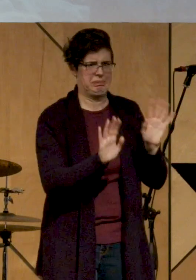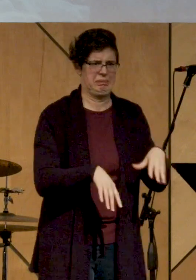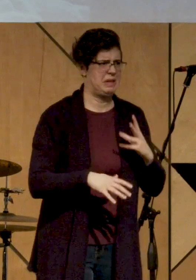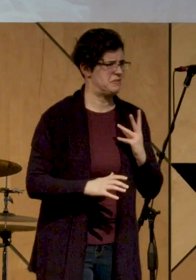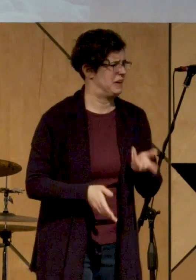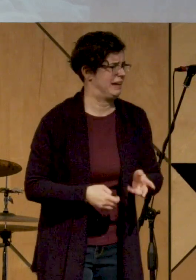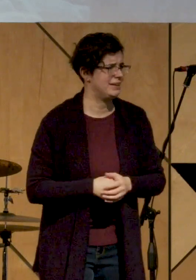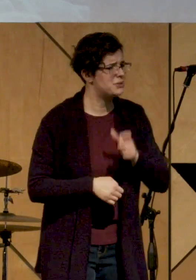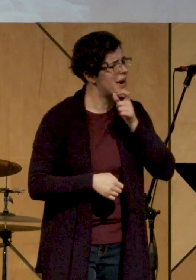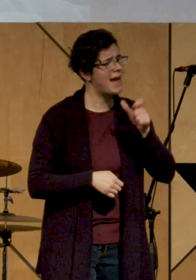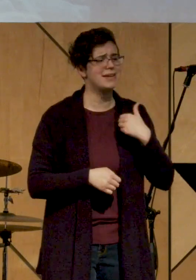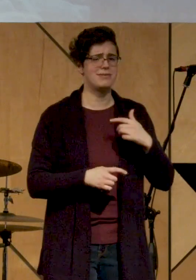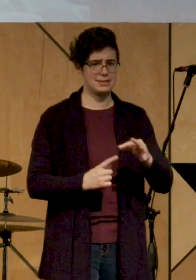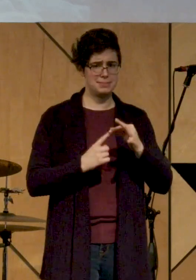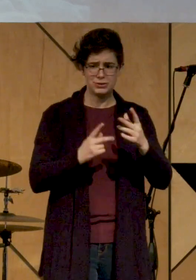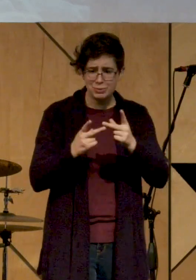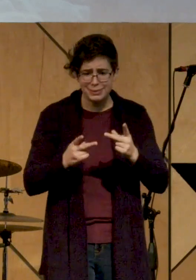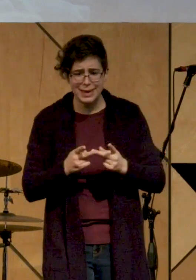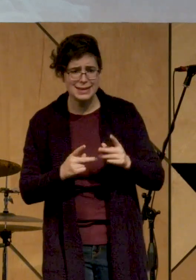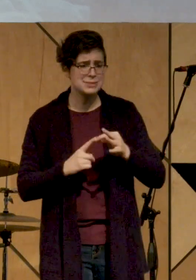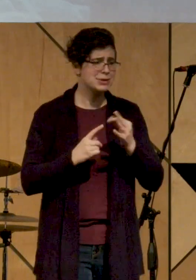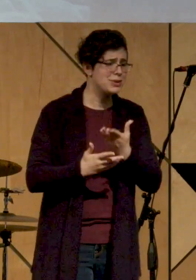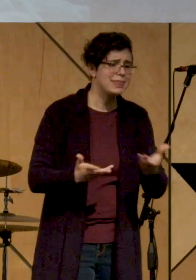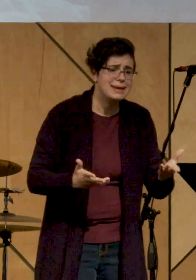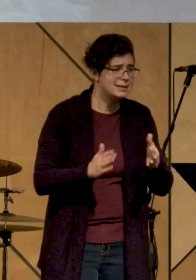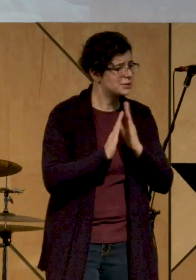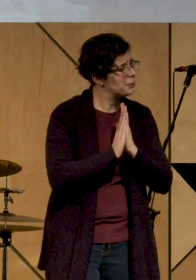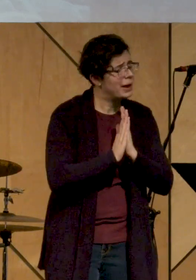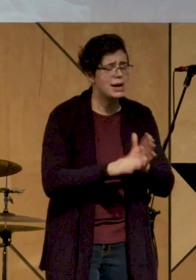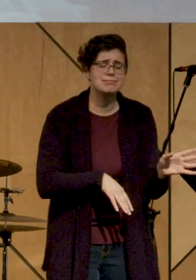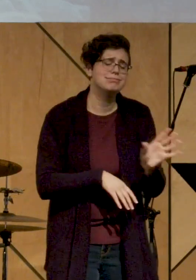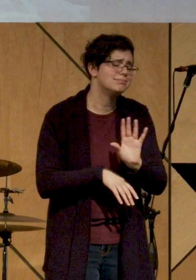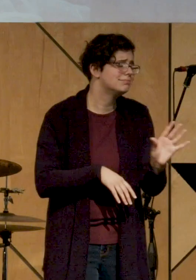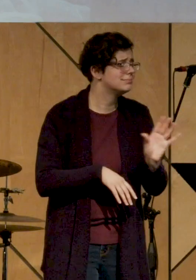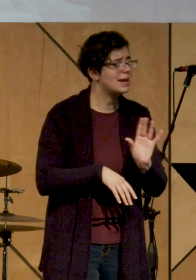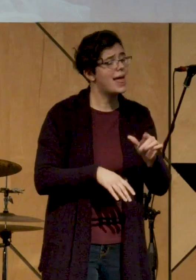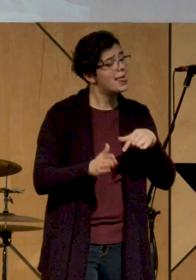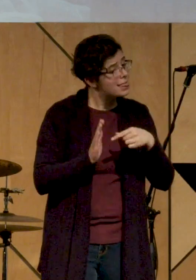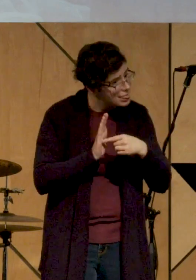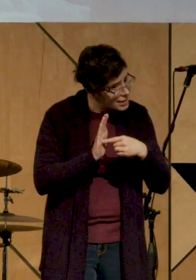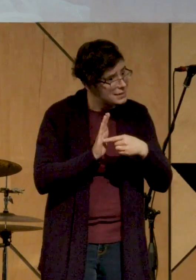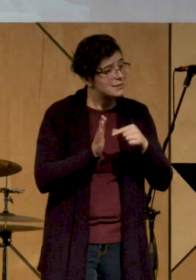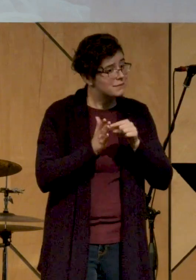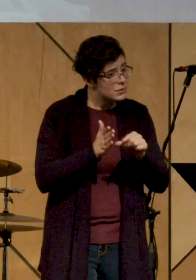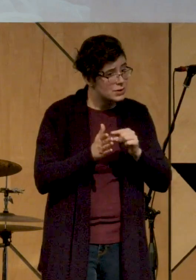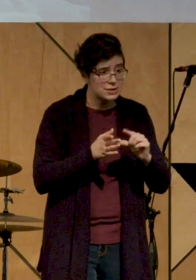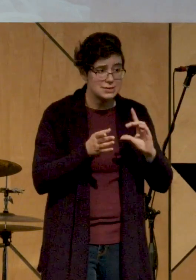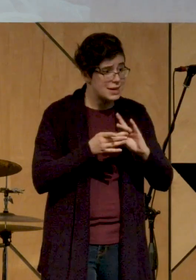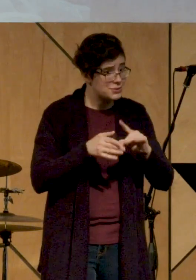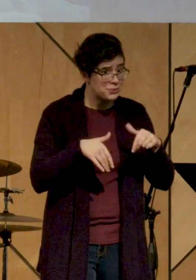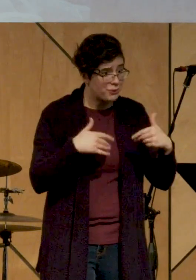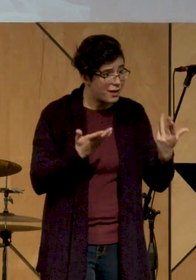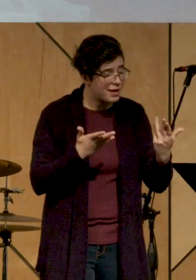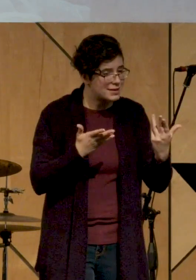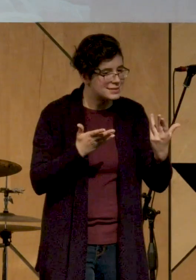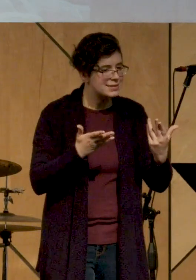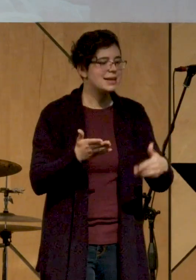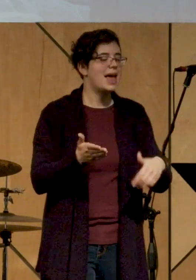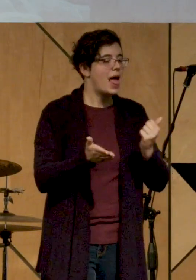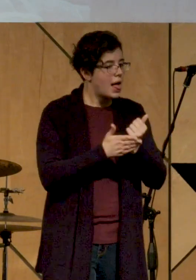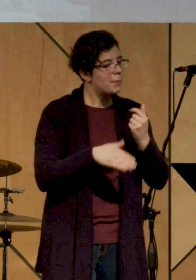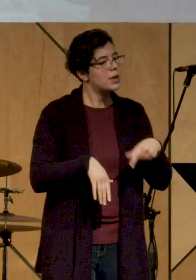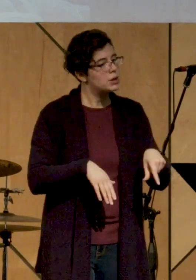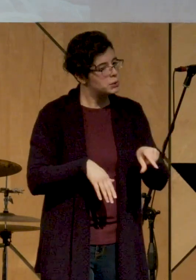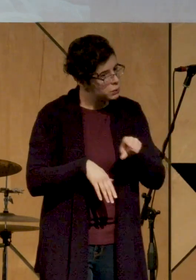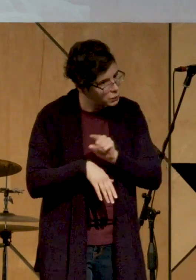The instruction here is not to find the right way to pray and to identify wrong ways